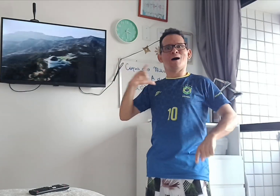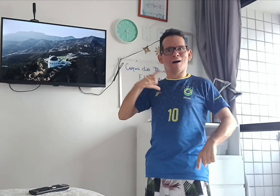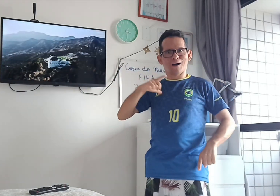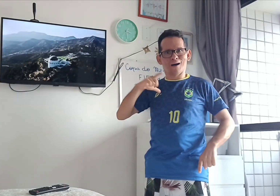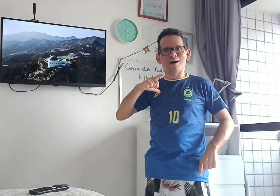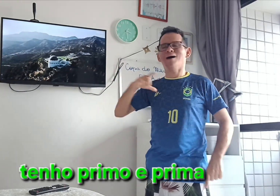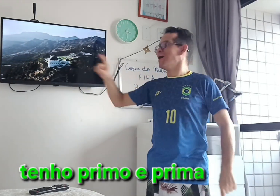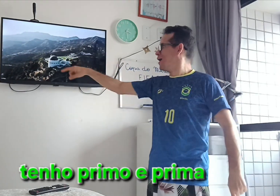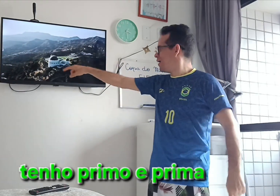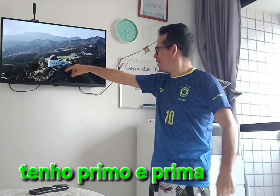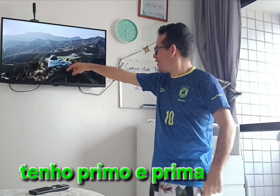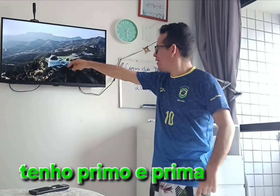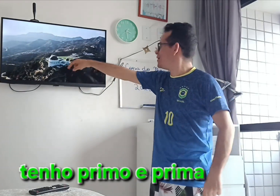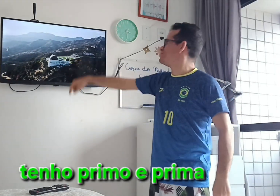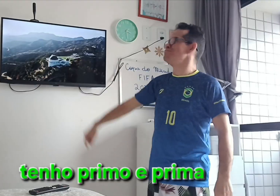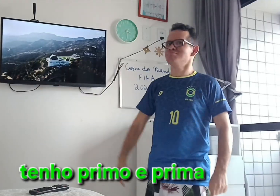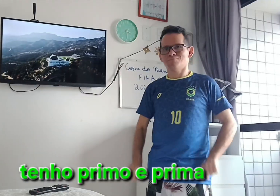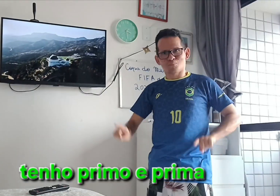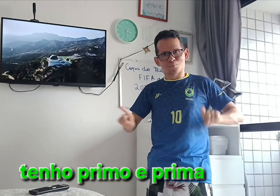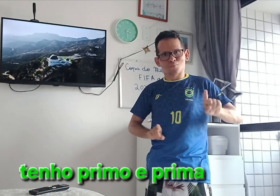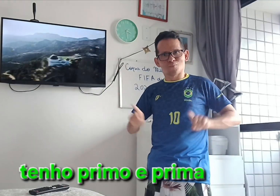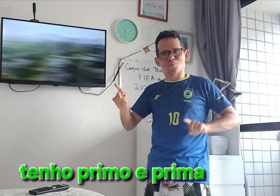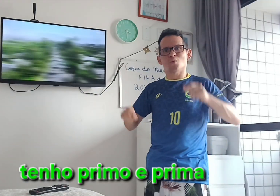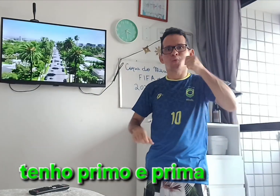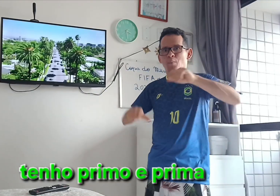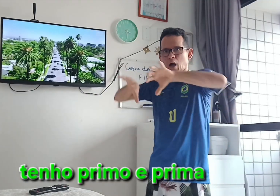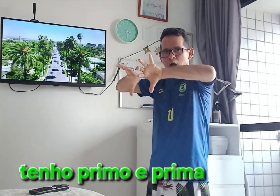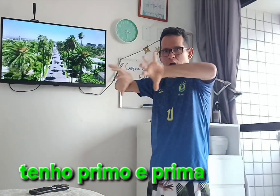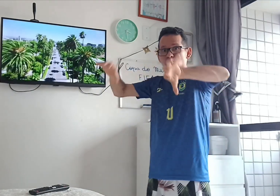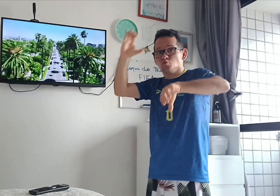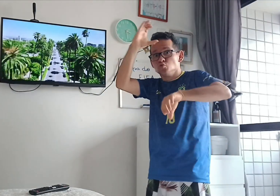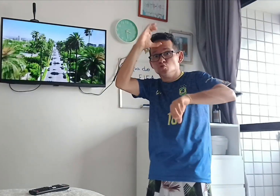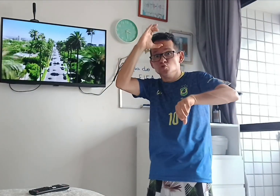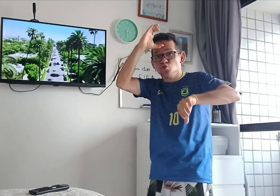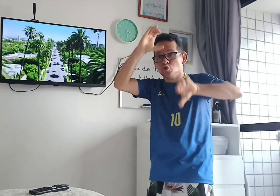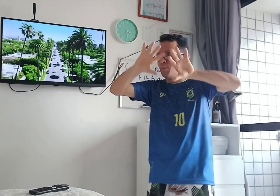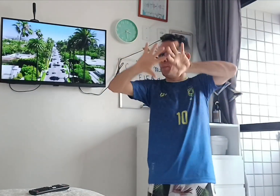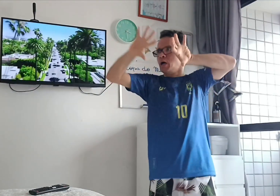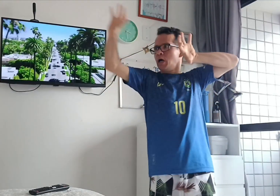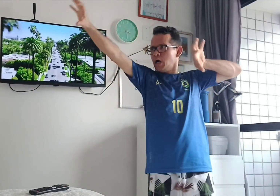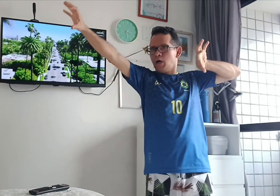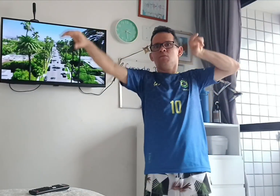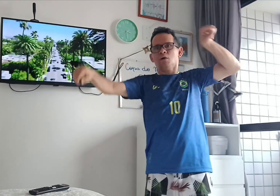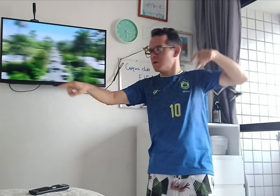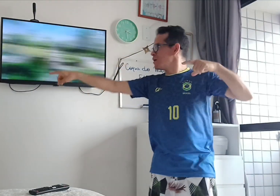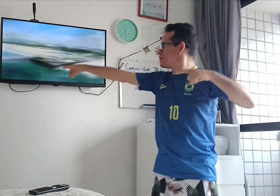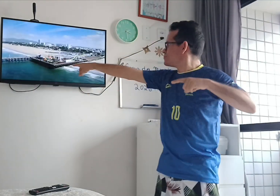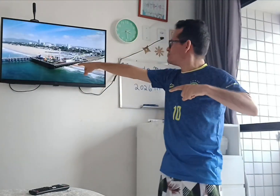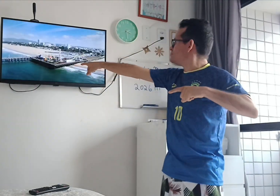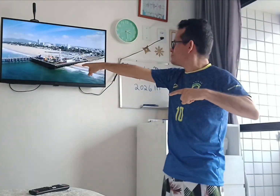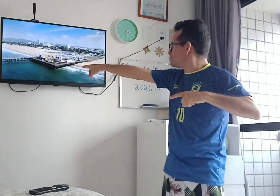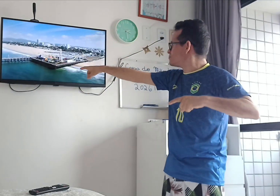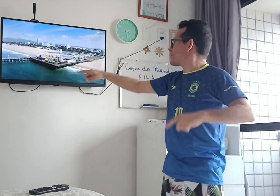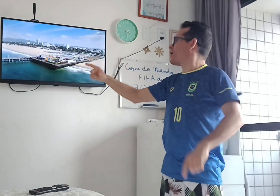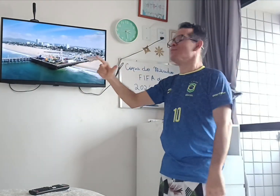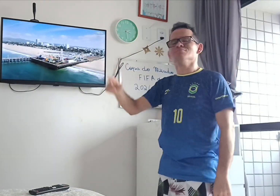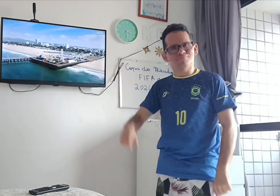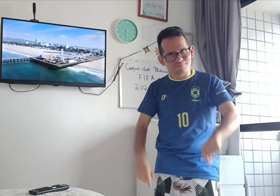and palm-lined boulevards. The City of Angels is a diverse cultural hub, famous for its entertainment scene, Pacific beaches, and global